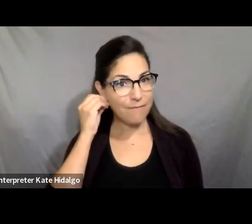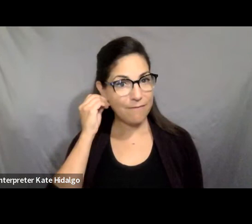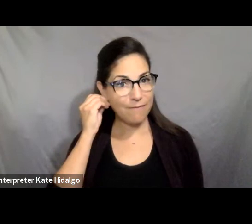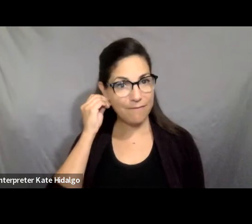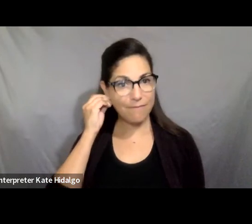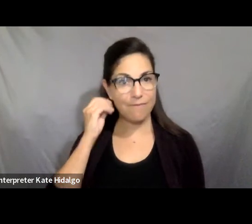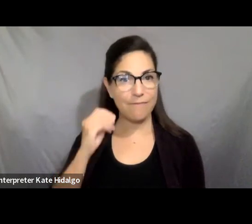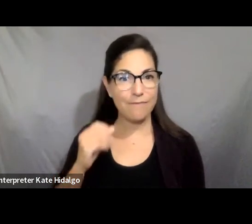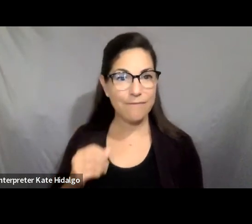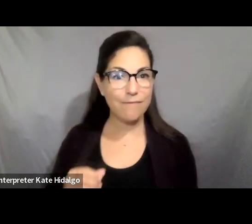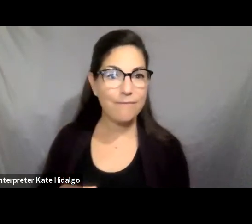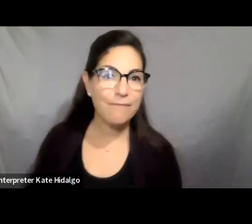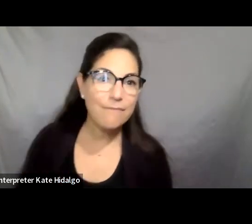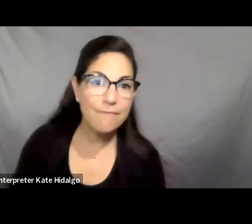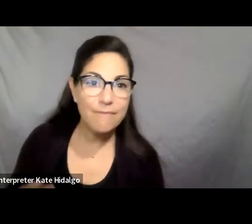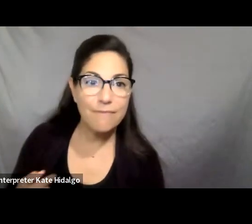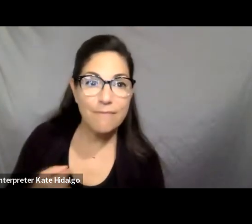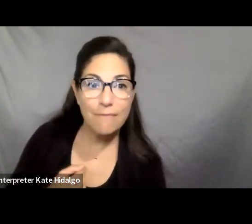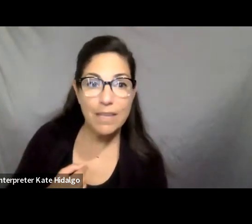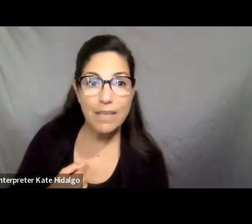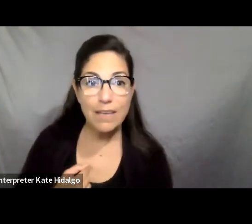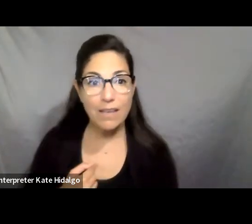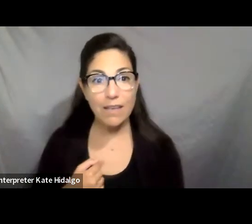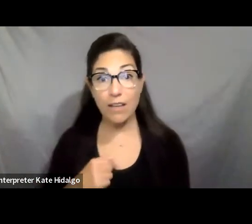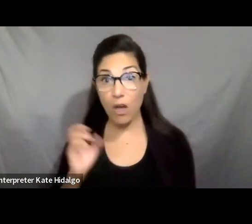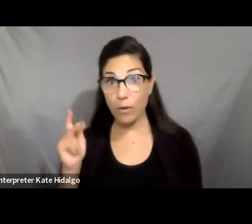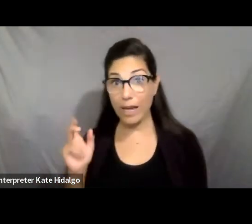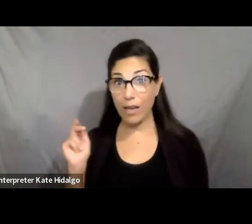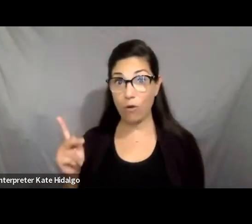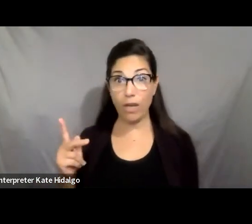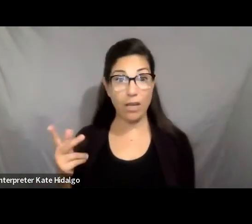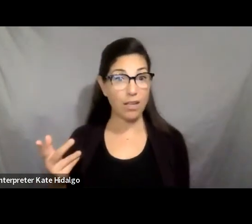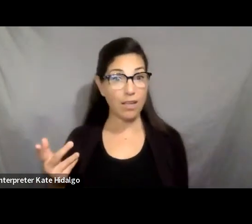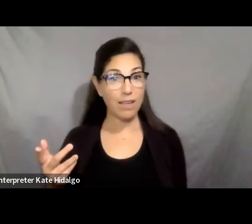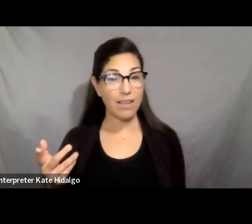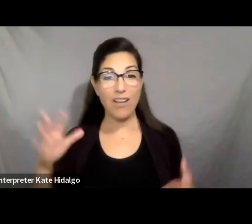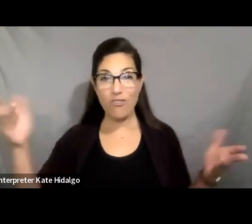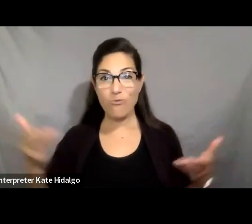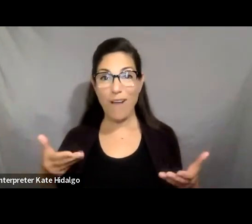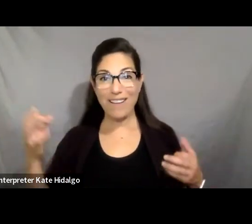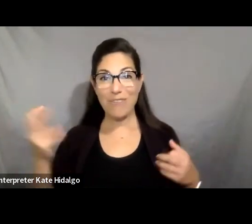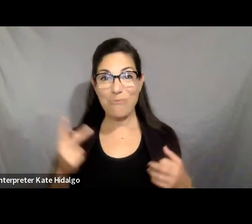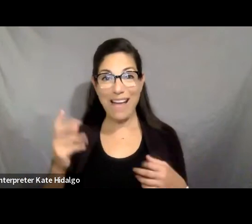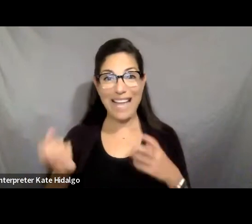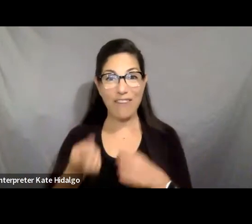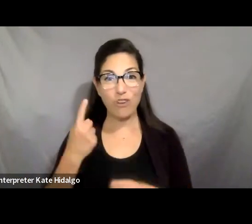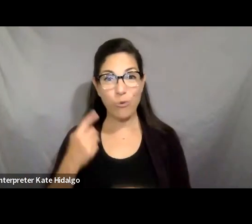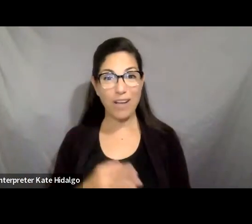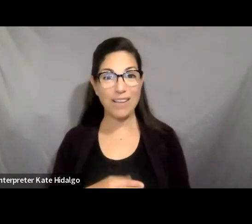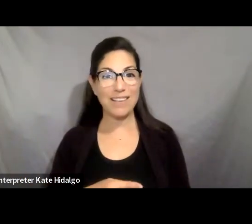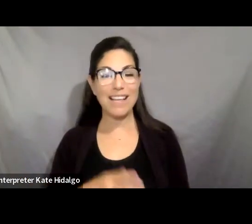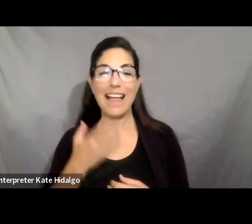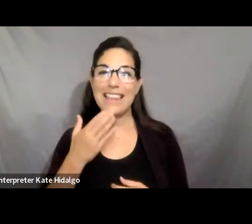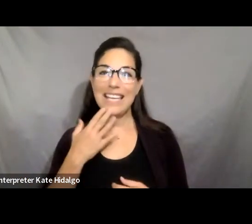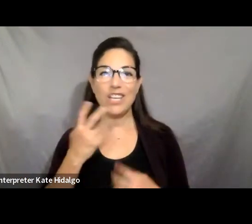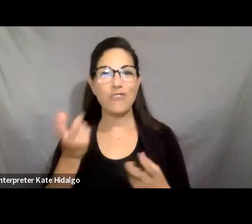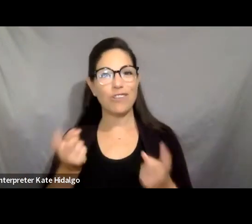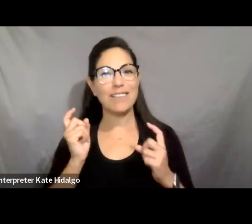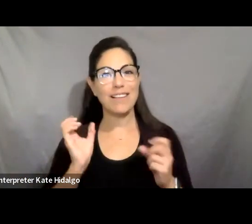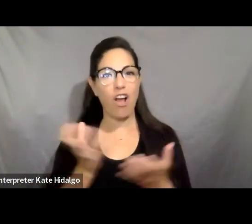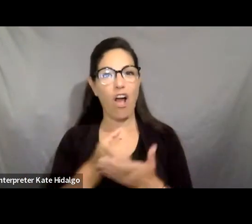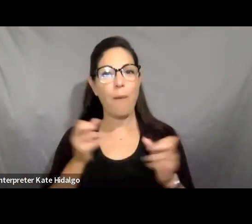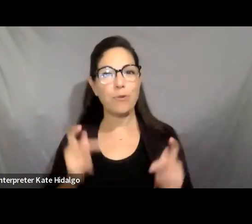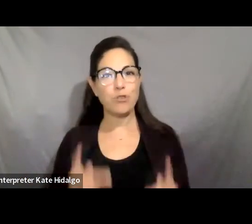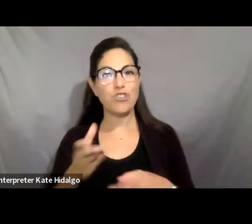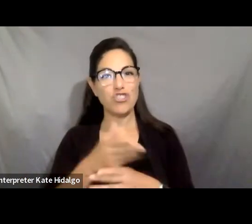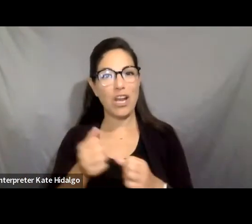Done. Okay. Okay. Welcome back, everybody. Thanks for giving us an opportunity to